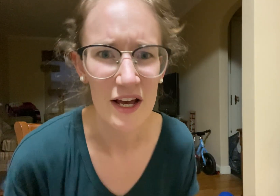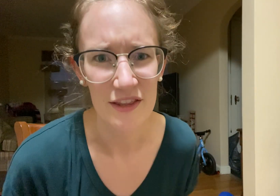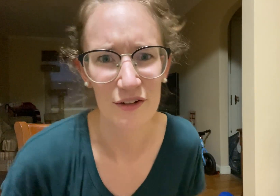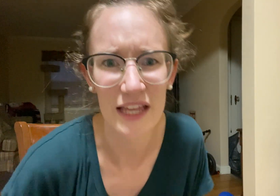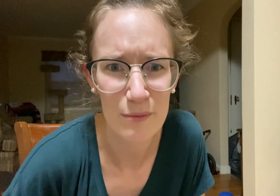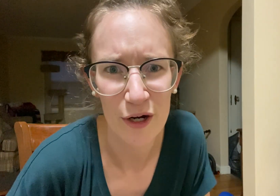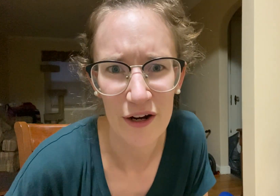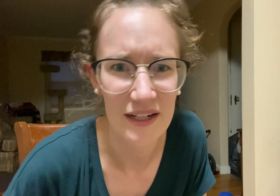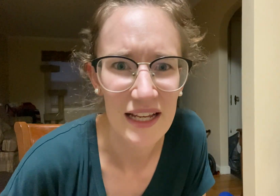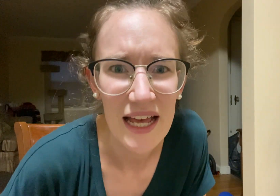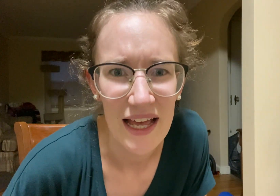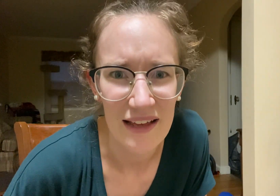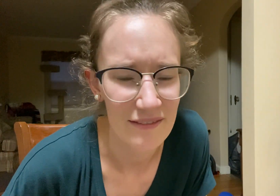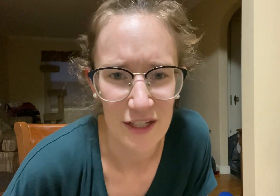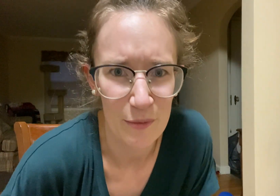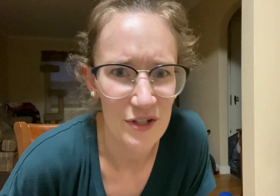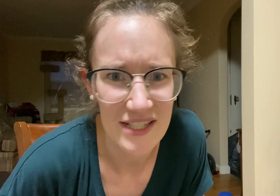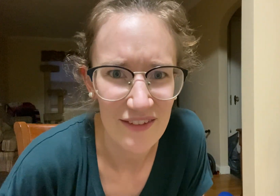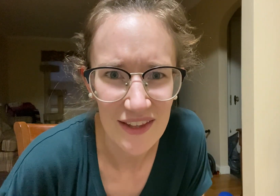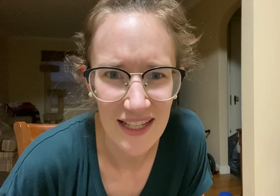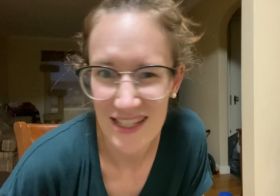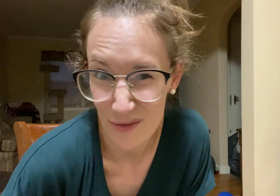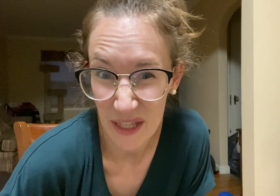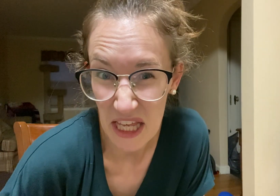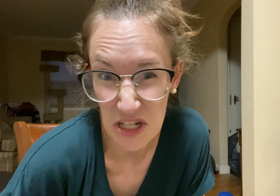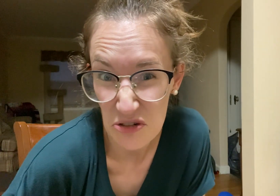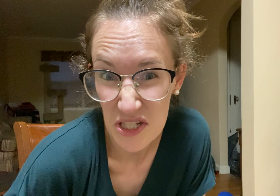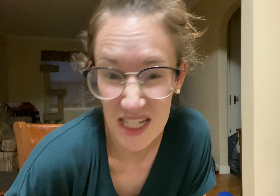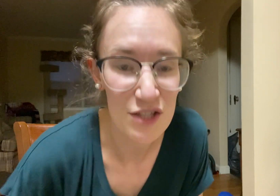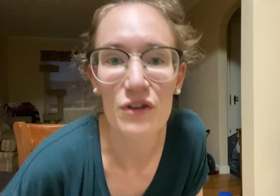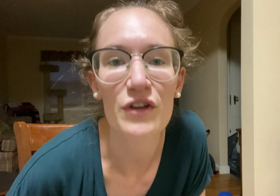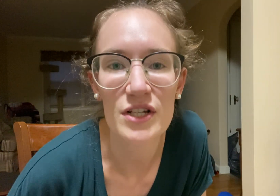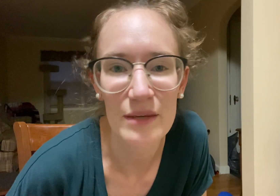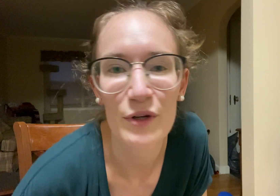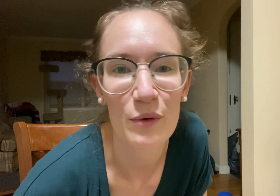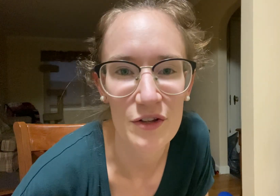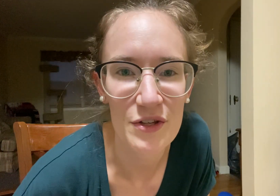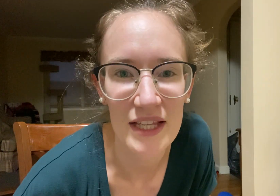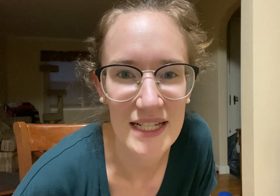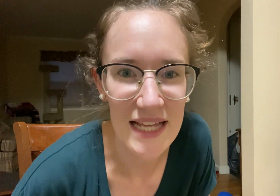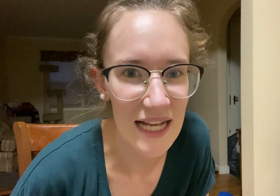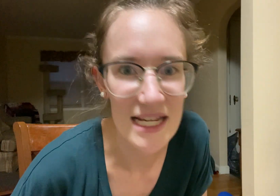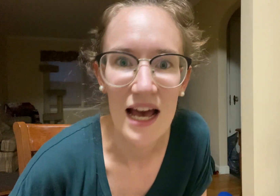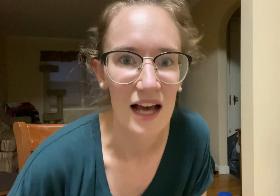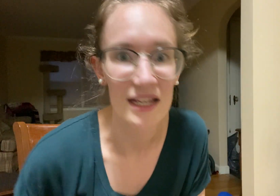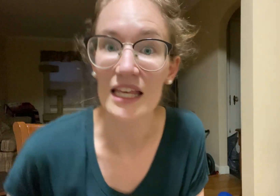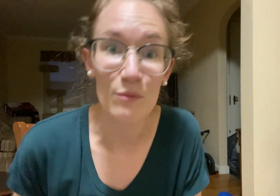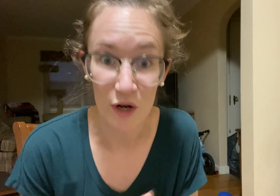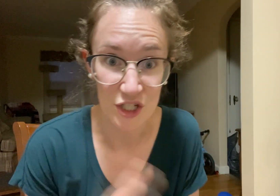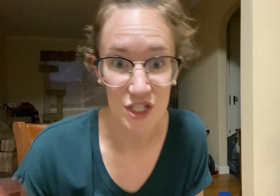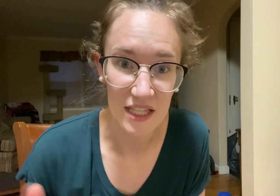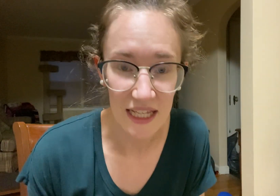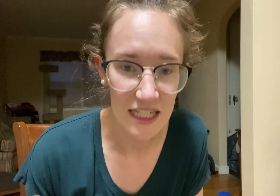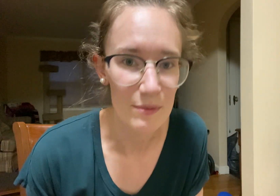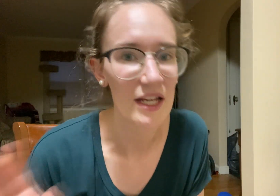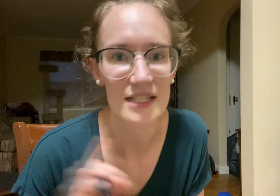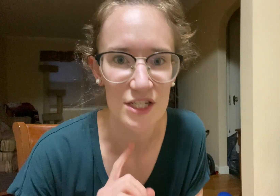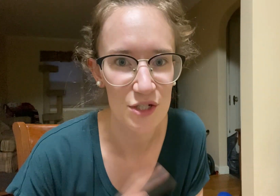their labor and their births and everything is really interesting. So if you're someone who also thinks that, keep watching till the end because I do